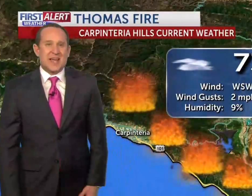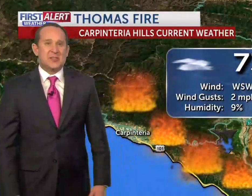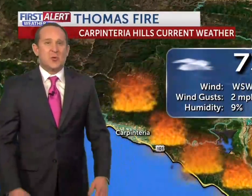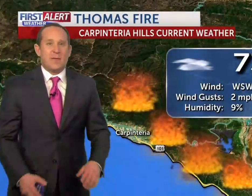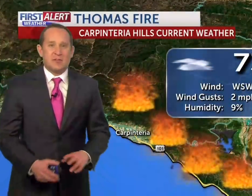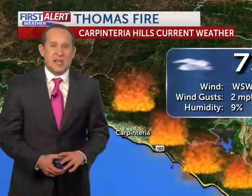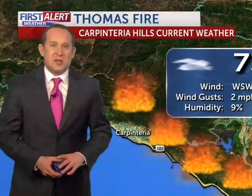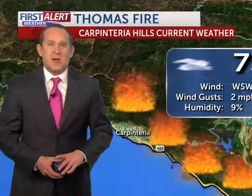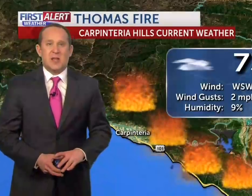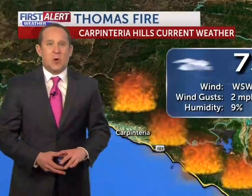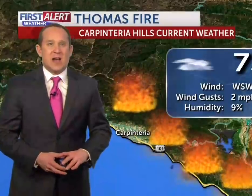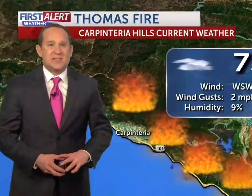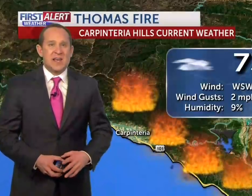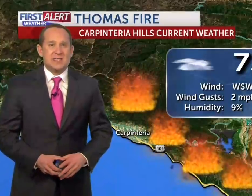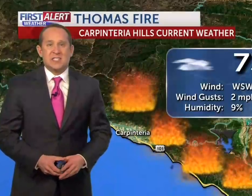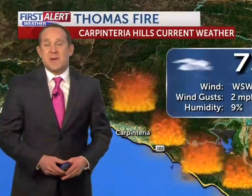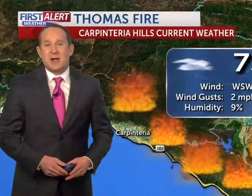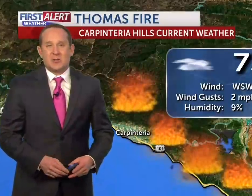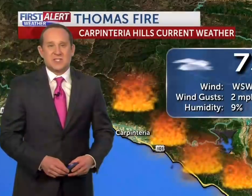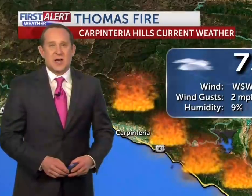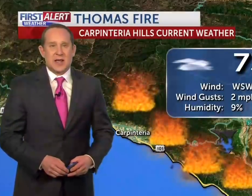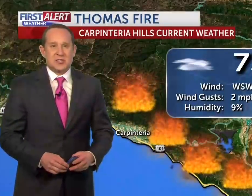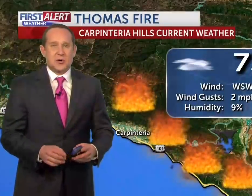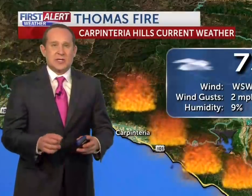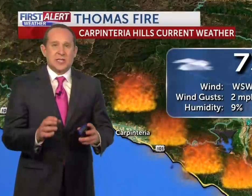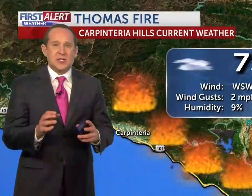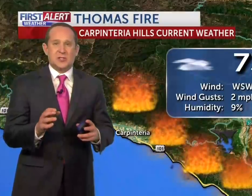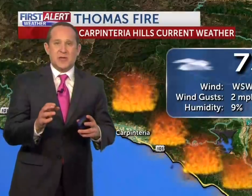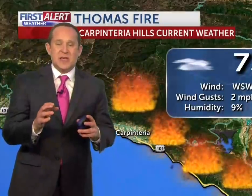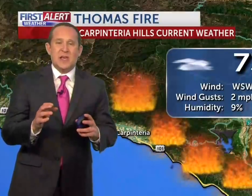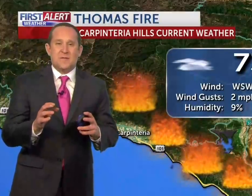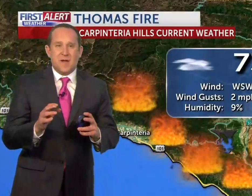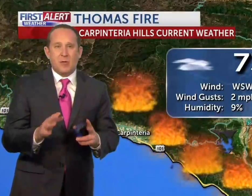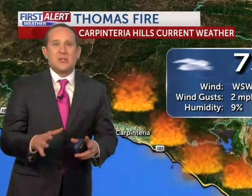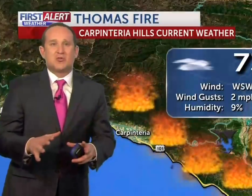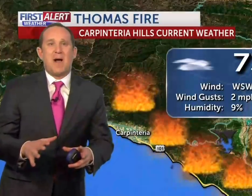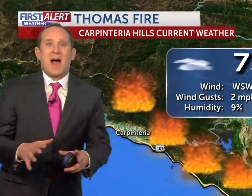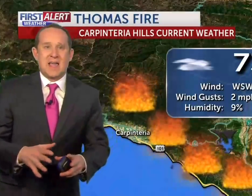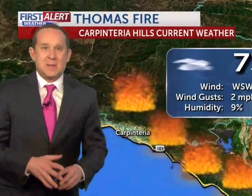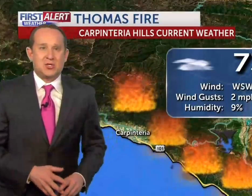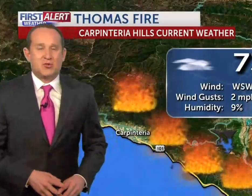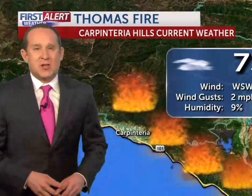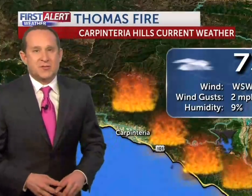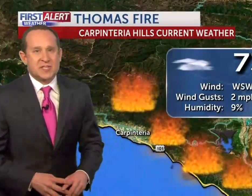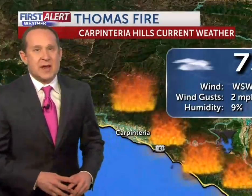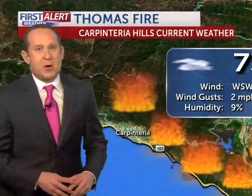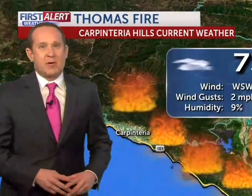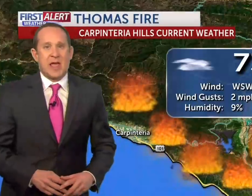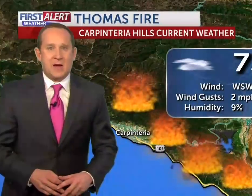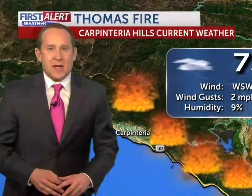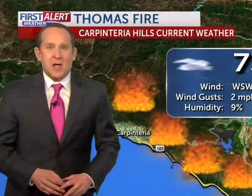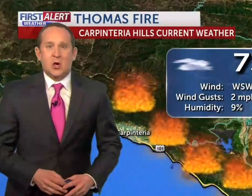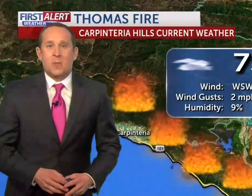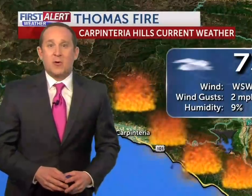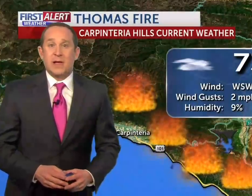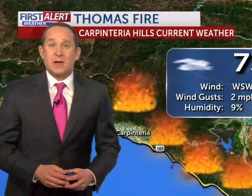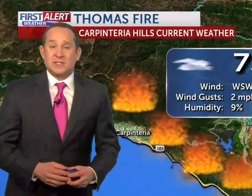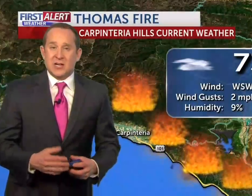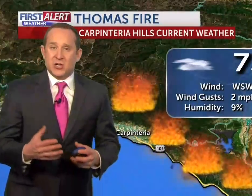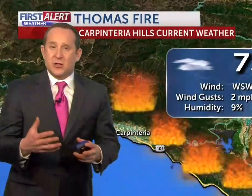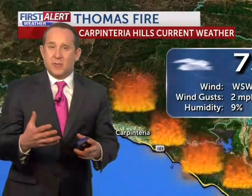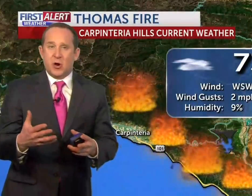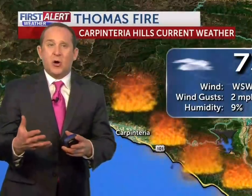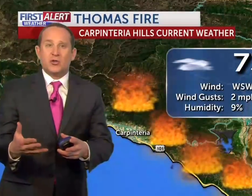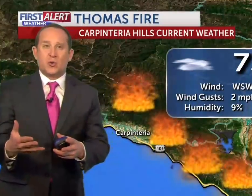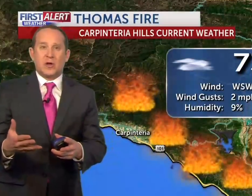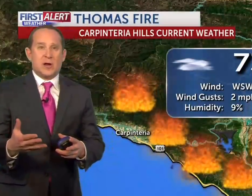rise above 10 to 12% humidity-wise since back on Sunday, so it continues to be very dry in this stretch of Santa Barbara County. Carpinteria